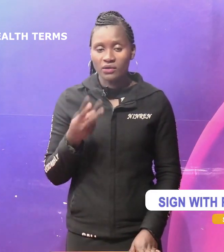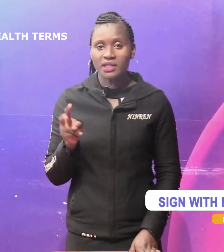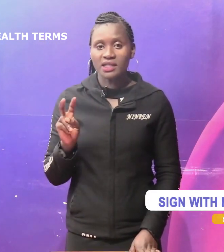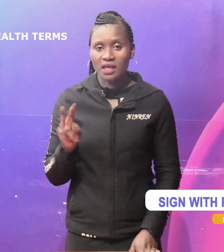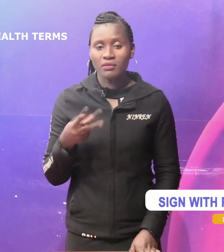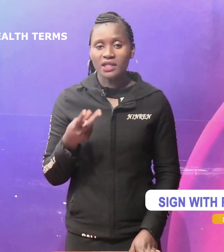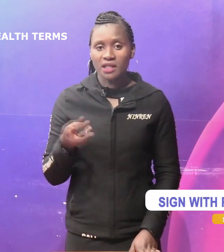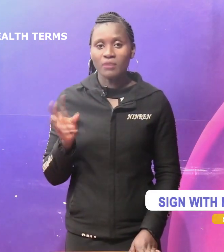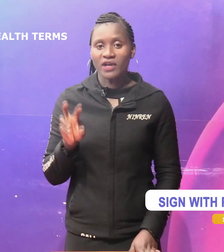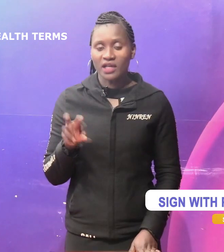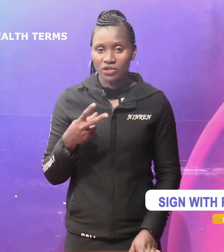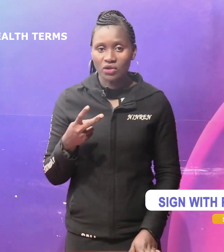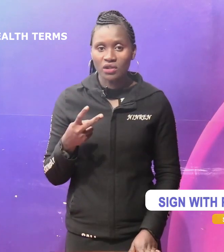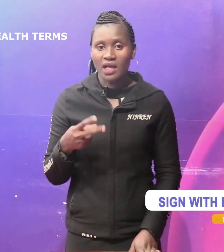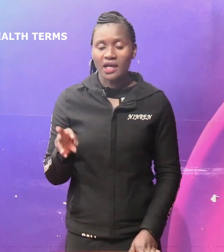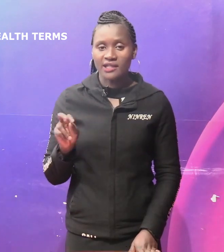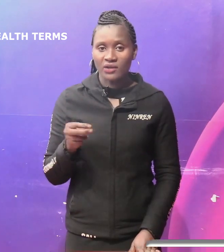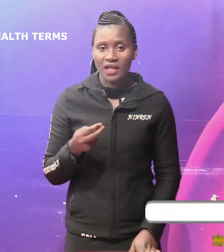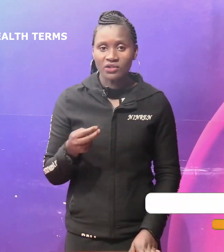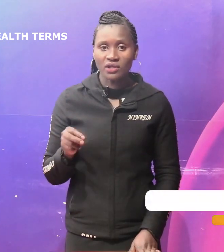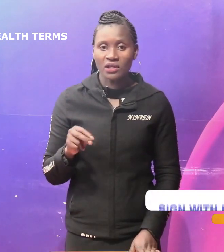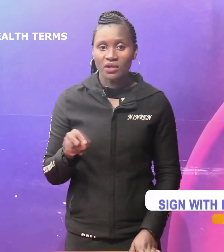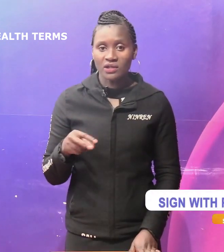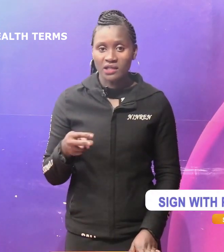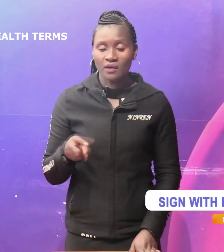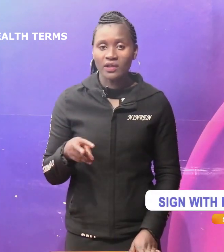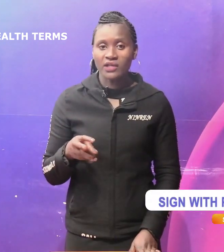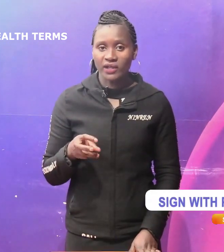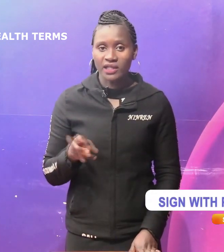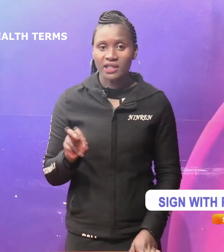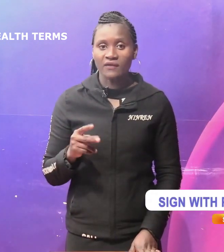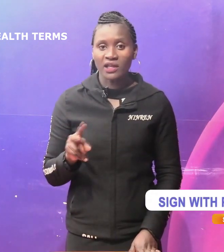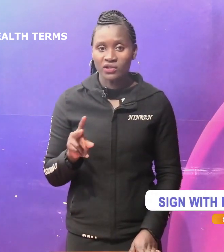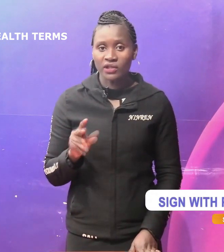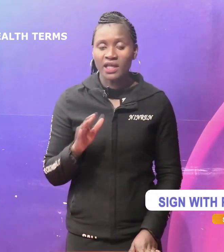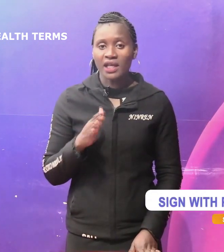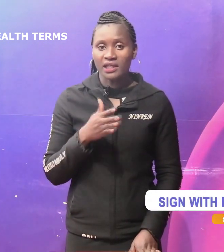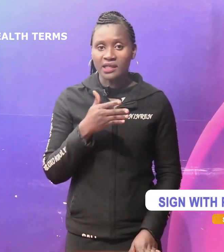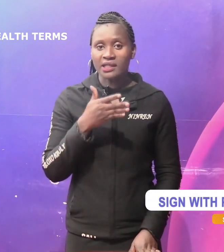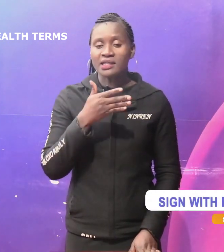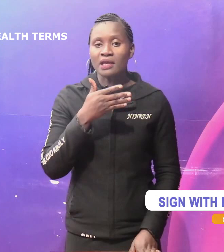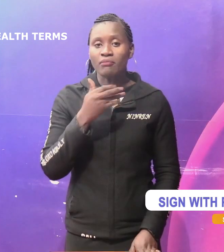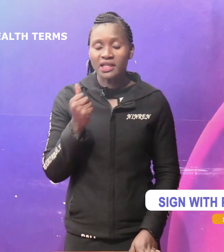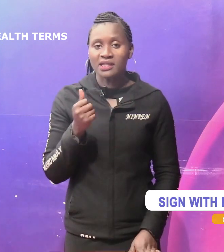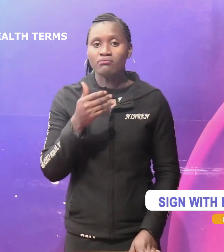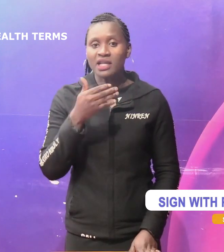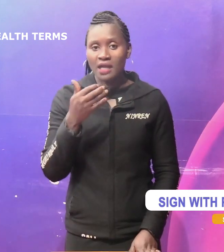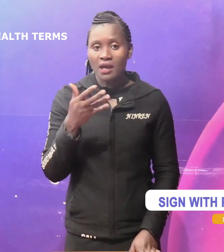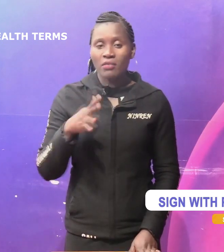same variation, articulation. Just look at the articulation, the variation, it just at the same place as better. But the